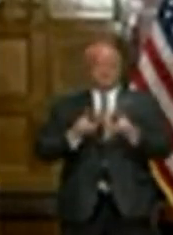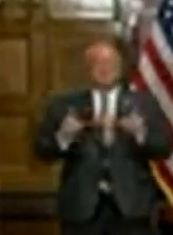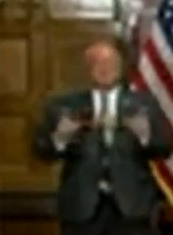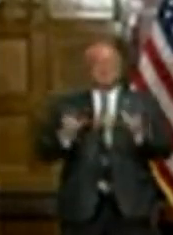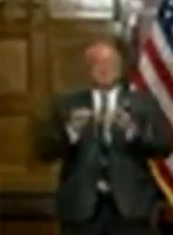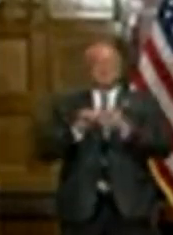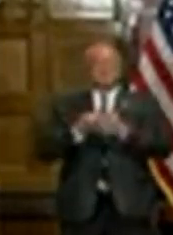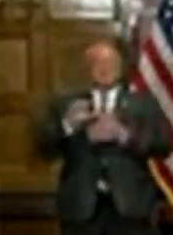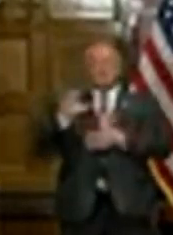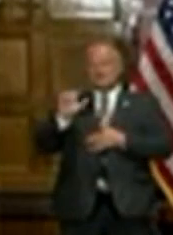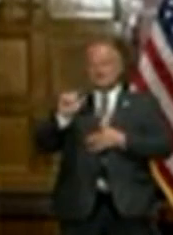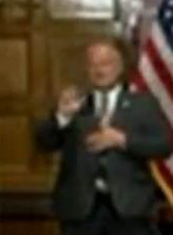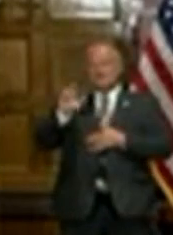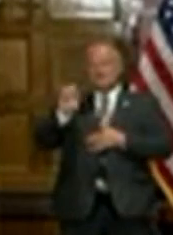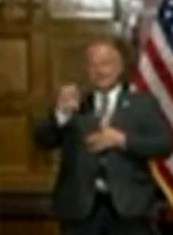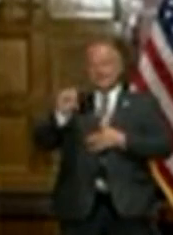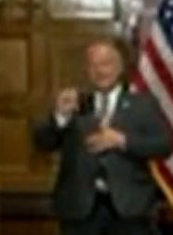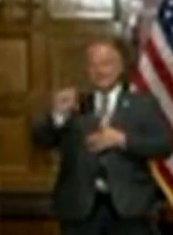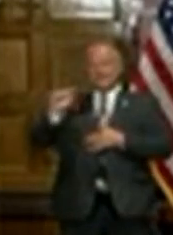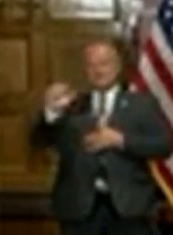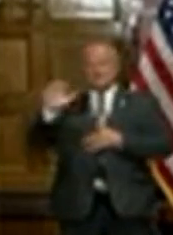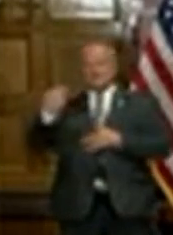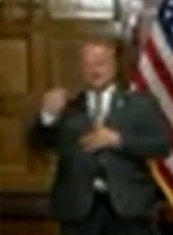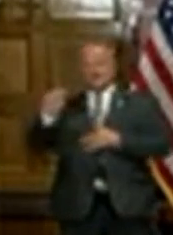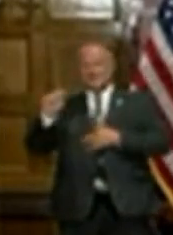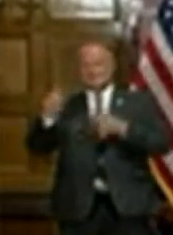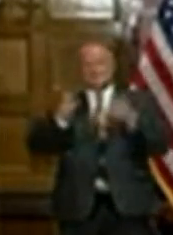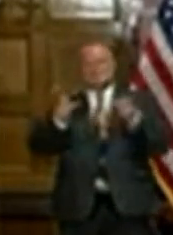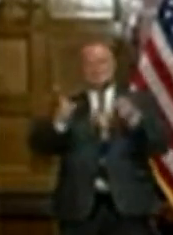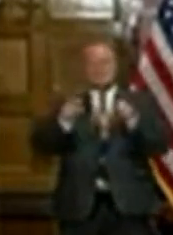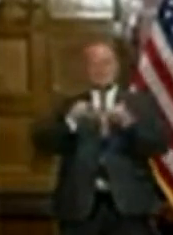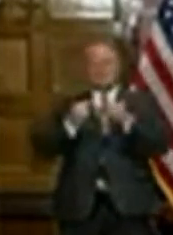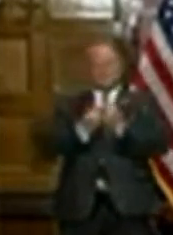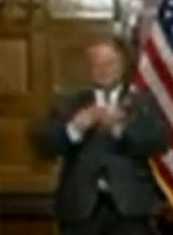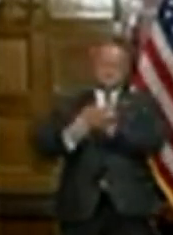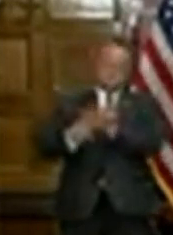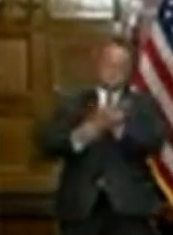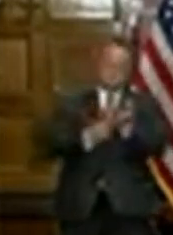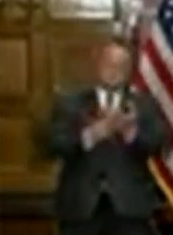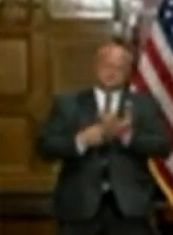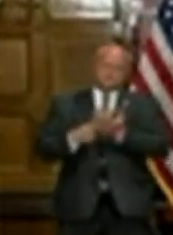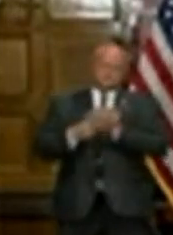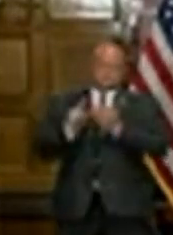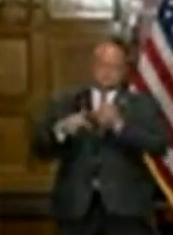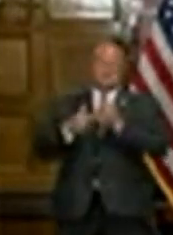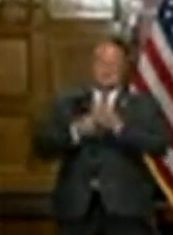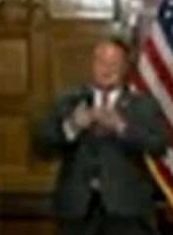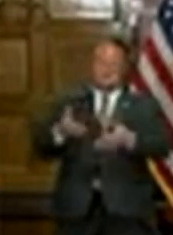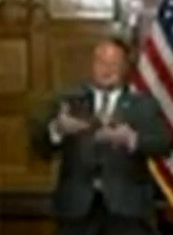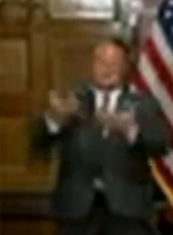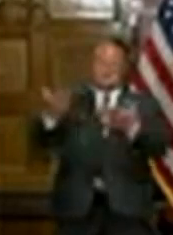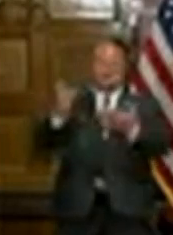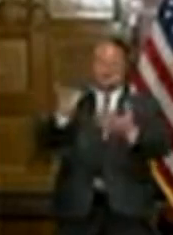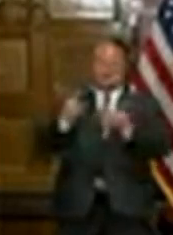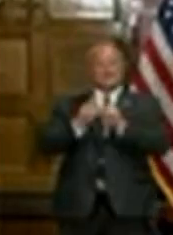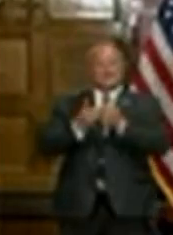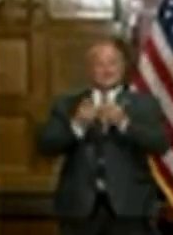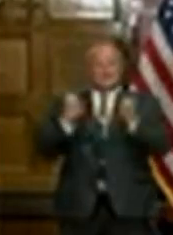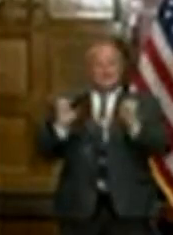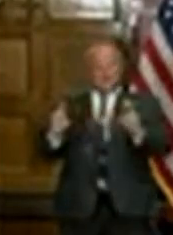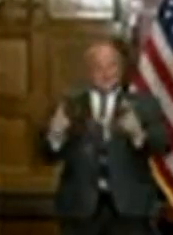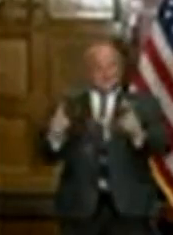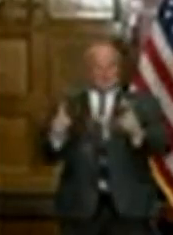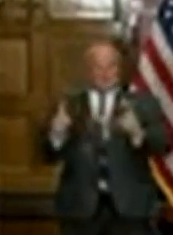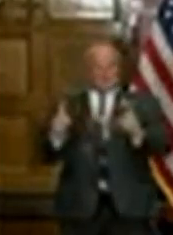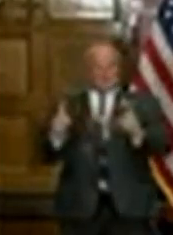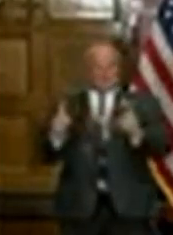the CARES Act steering group considered this in general discussion the other day. This has been a proposal by the Department of